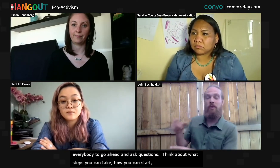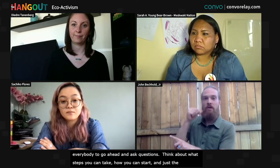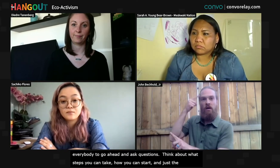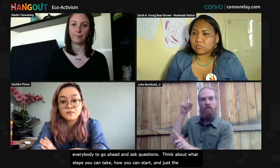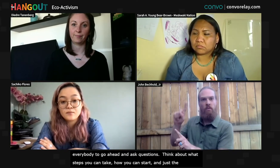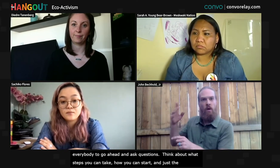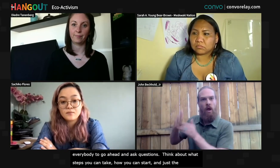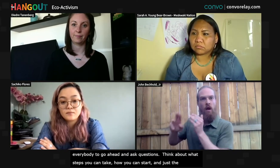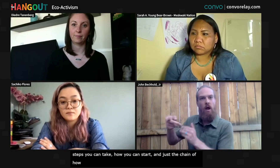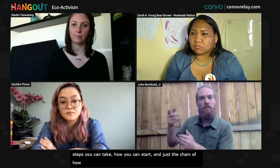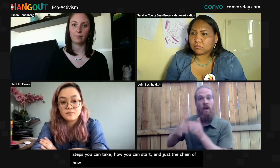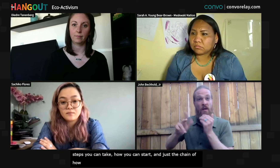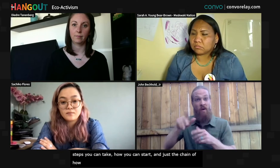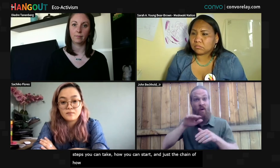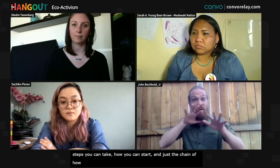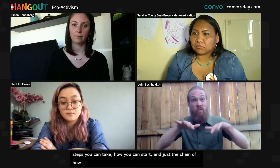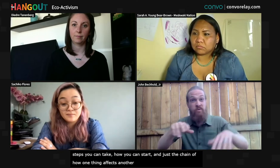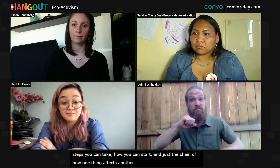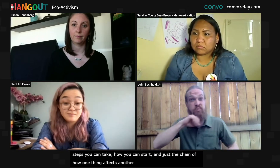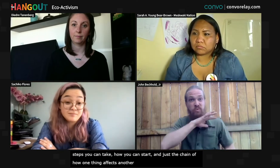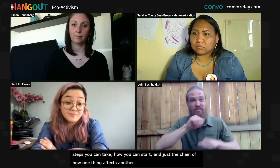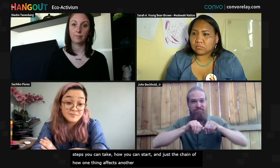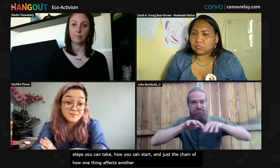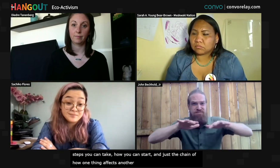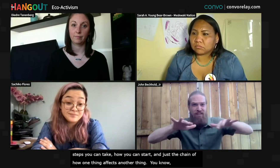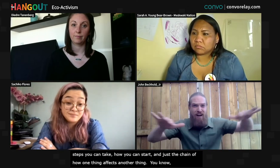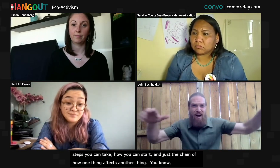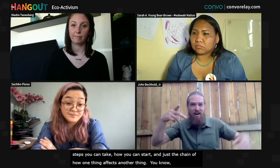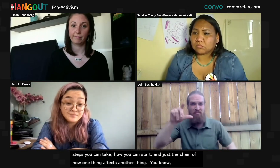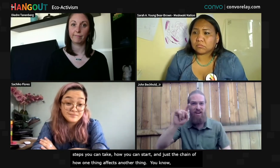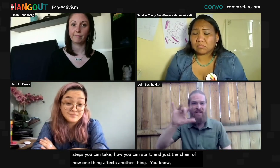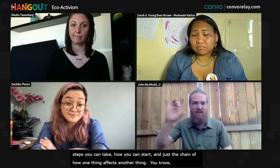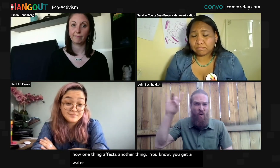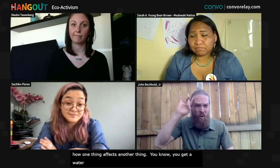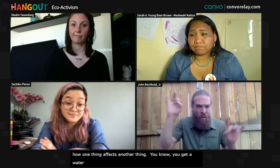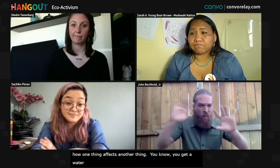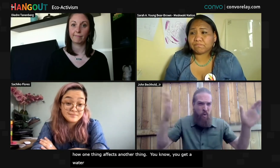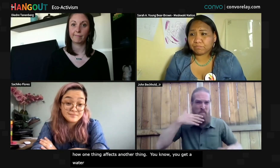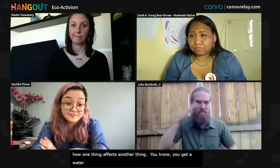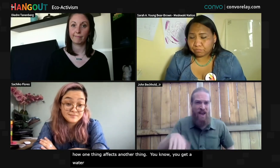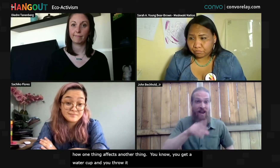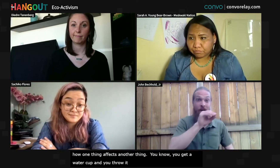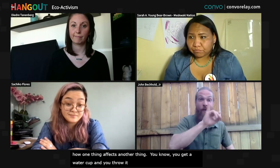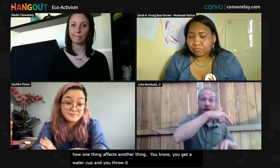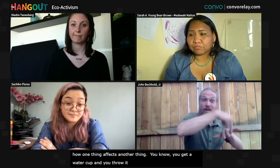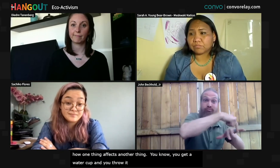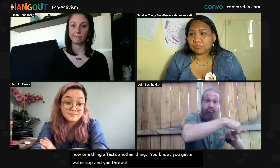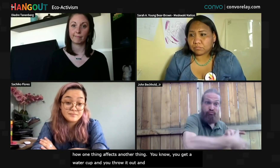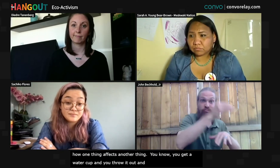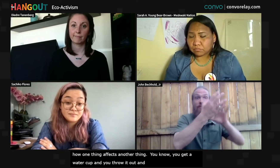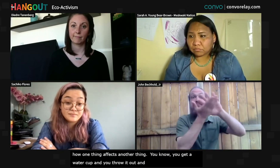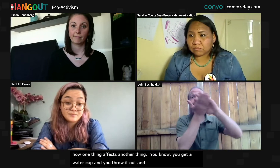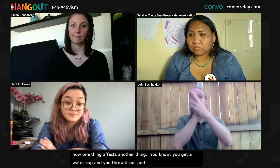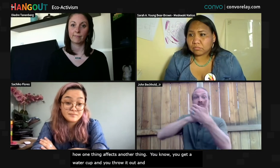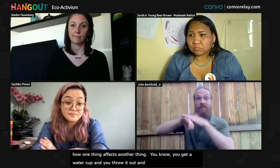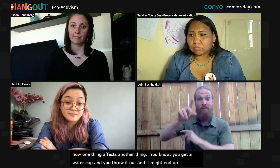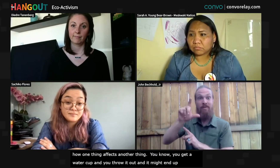affects another thing. You get a water cup and you throw it out and it might end up in our water, right? In our waterways.